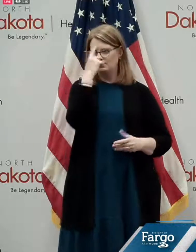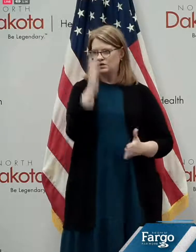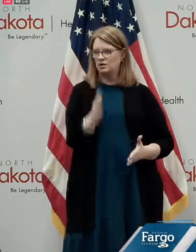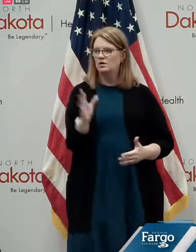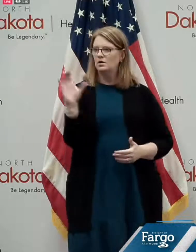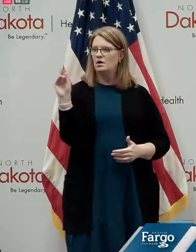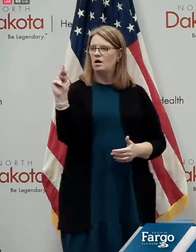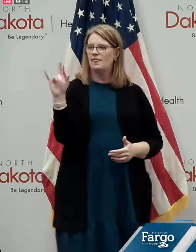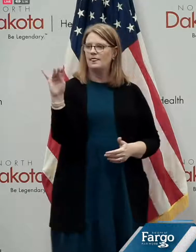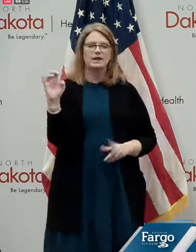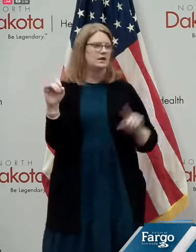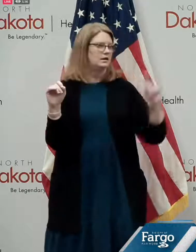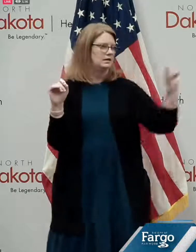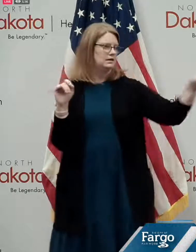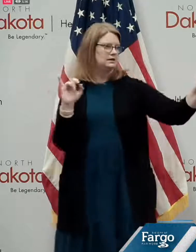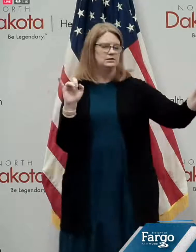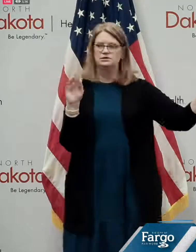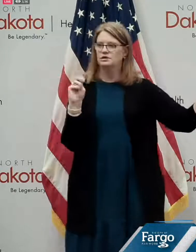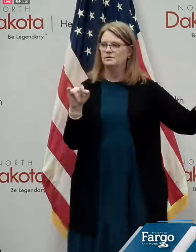Online, and then Jeremy.